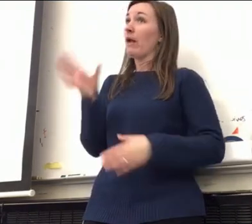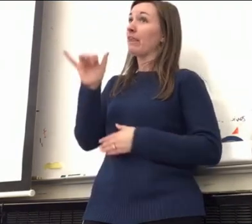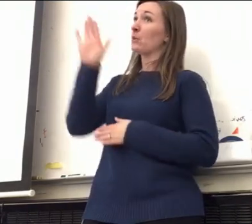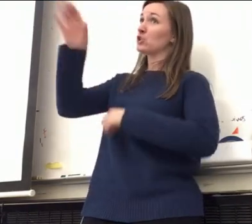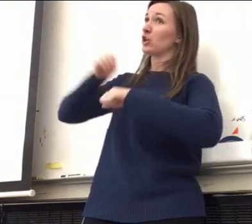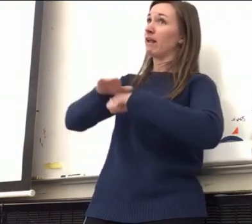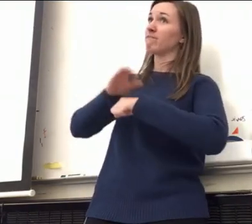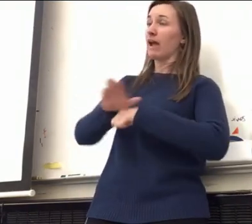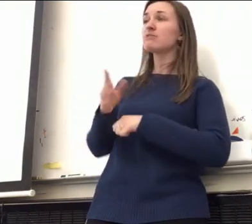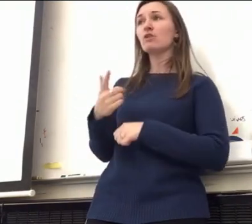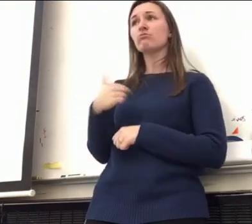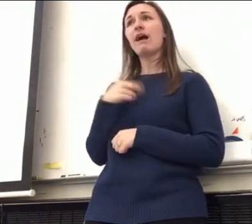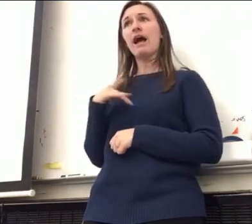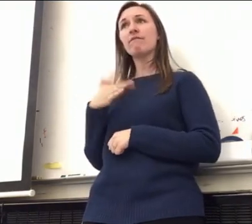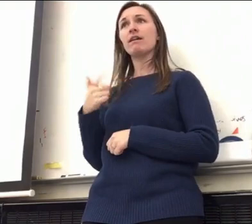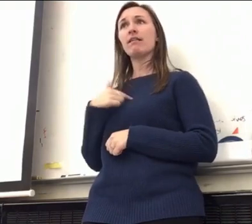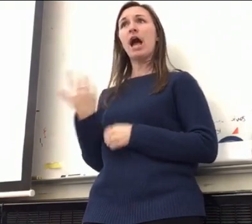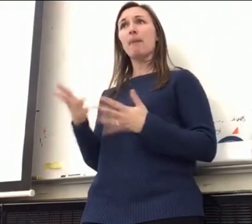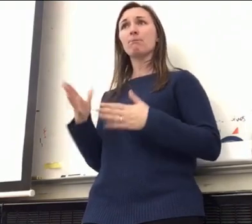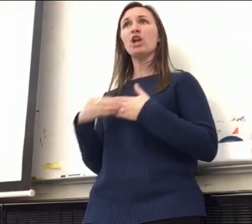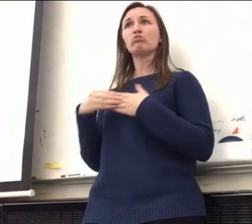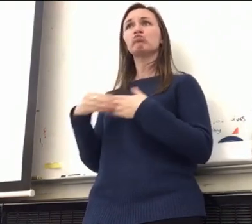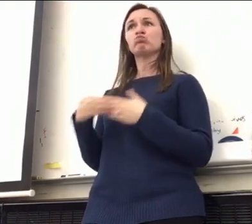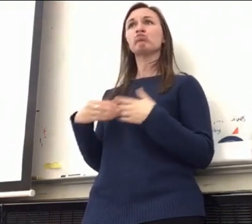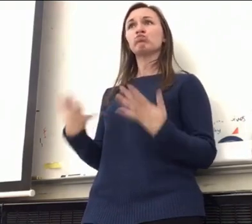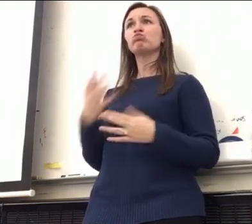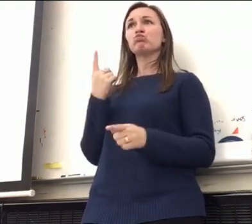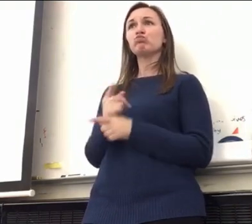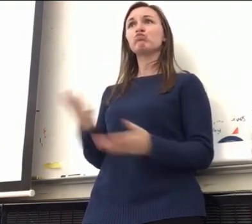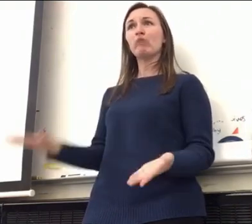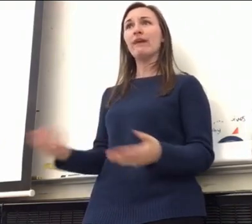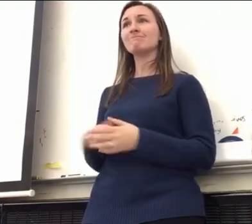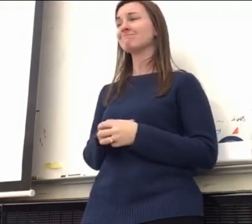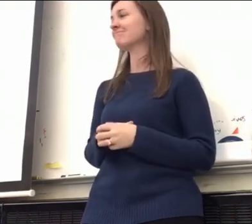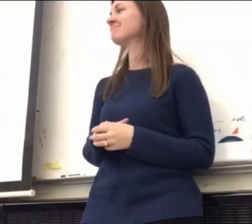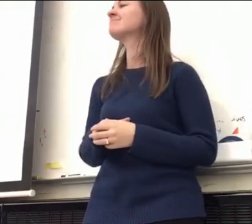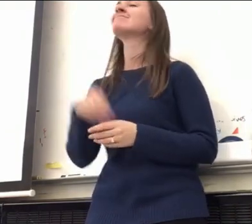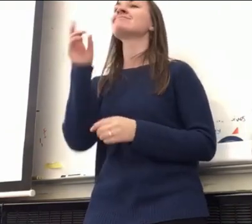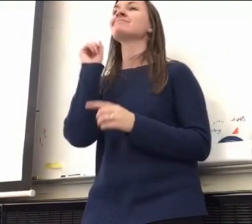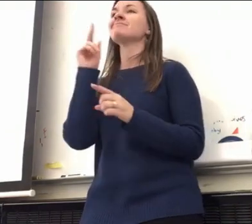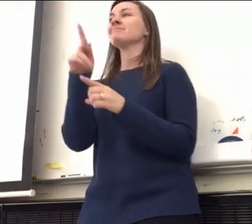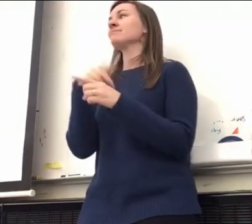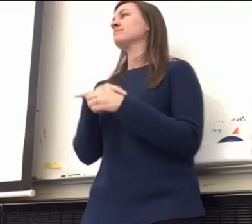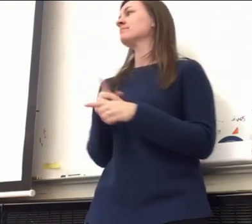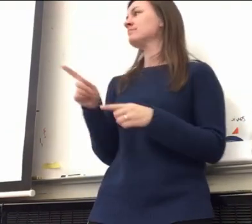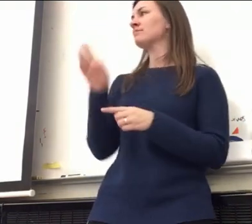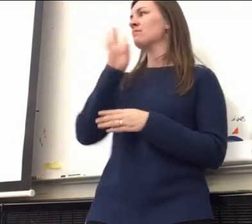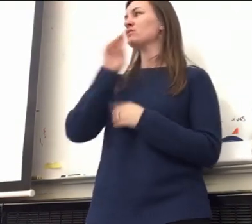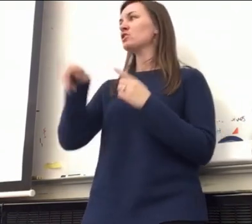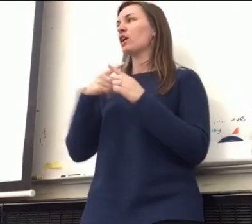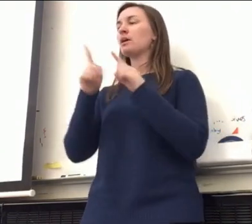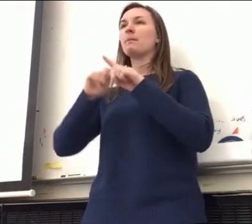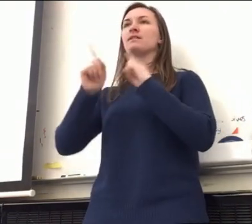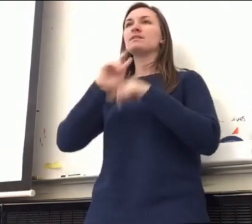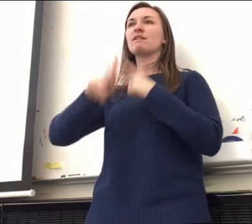Yep, Kellner notes. I don't know why I couldn't think of it. Stanford is better. Yes. Okay, anyways, what? Anybody?